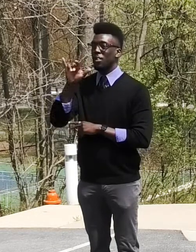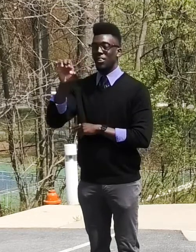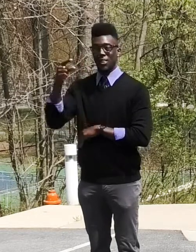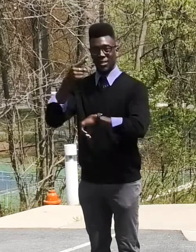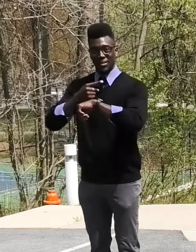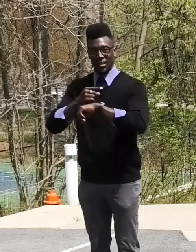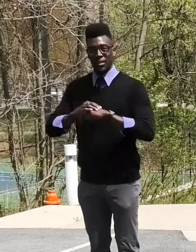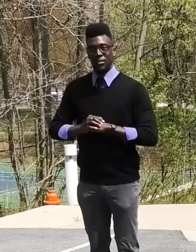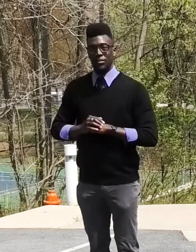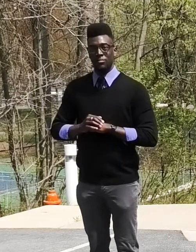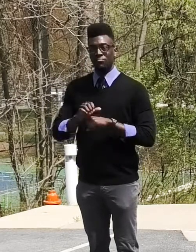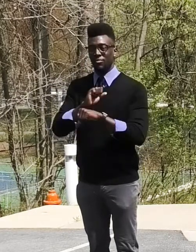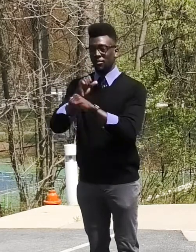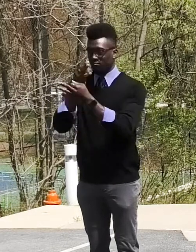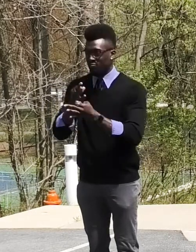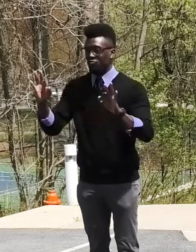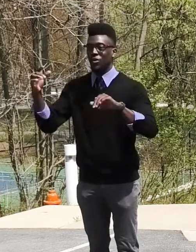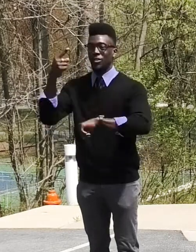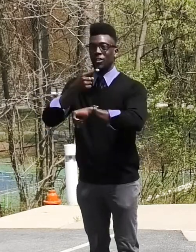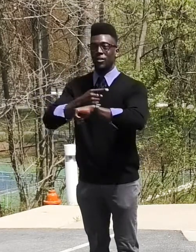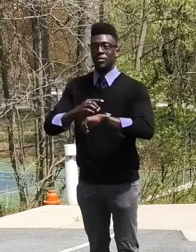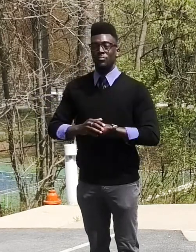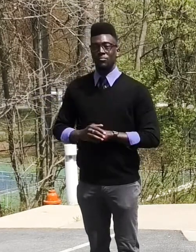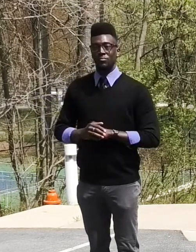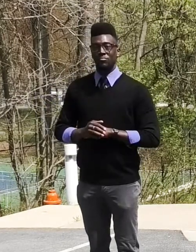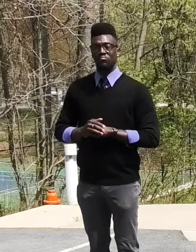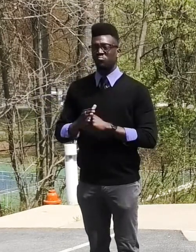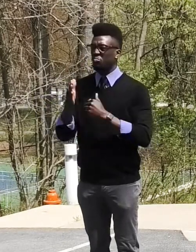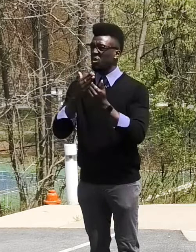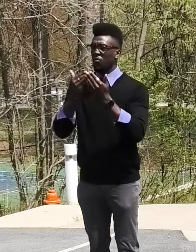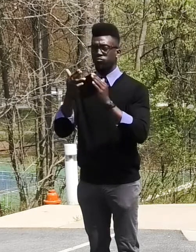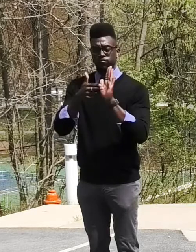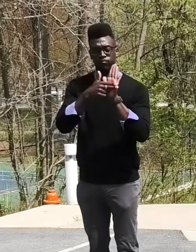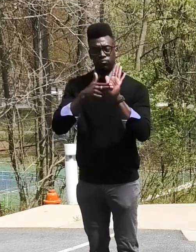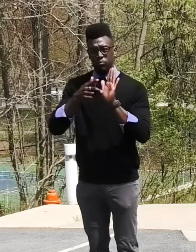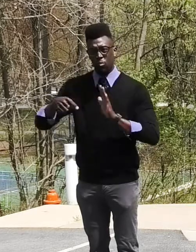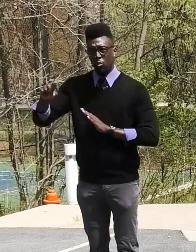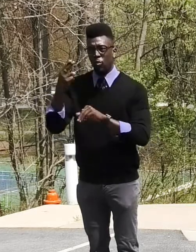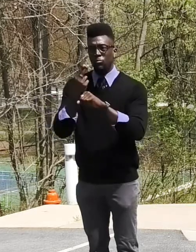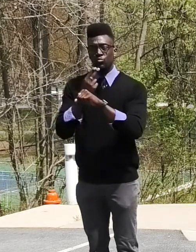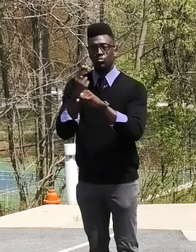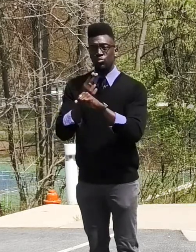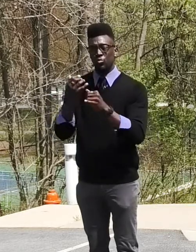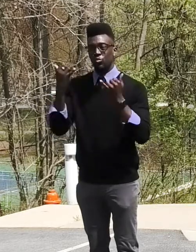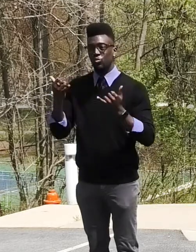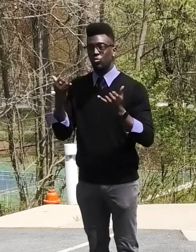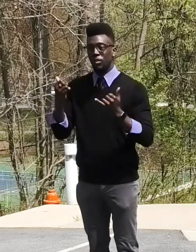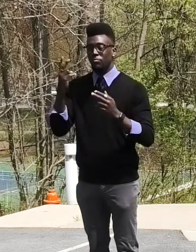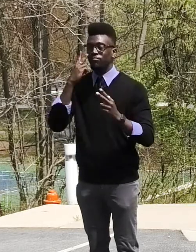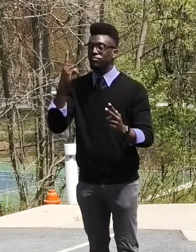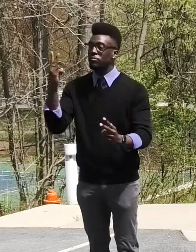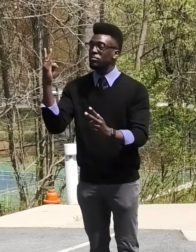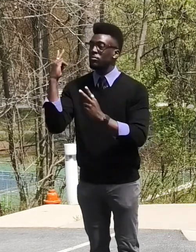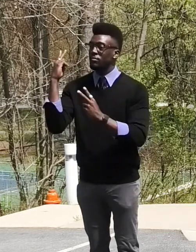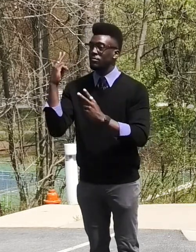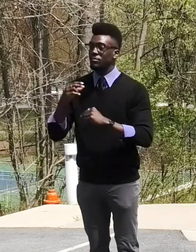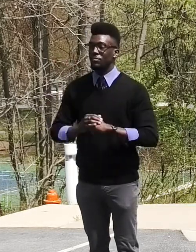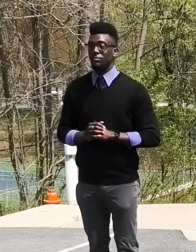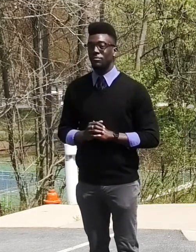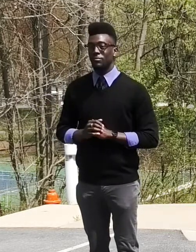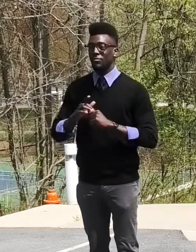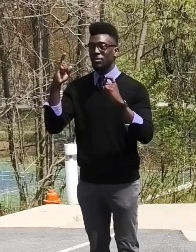and Emancipation Day. Whatever title you use, it's a day of reflection